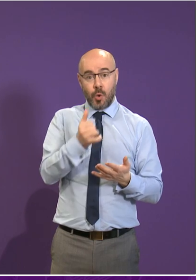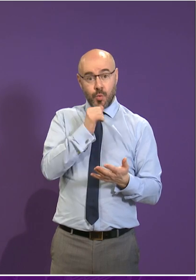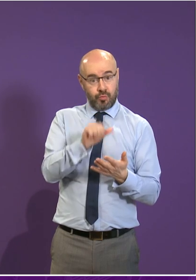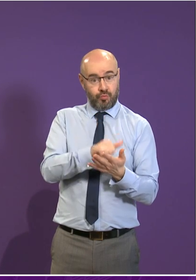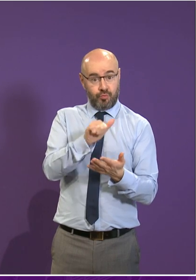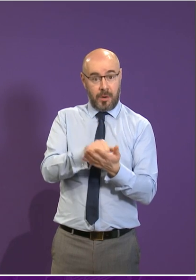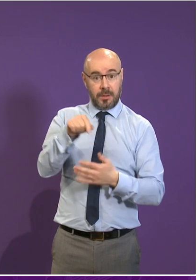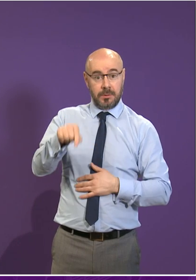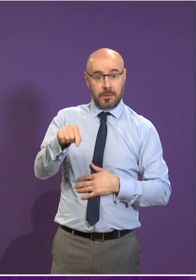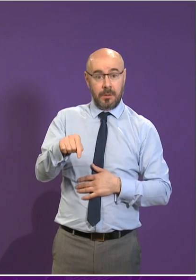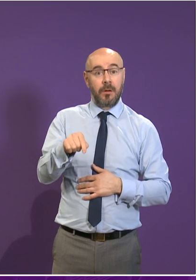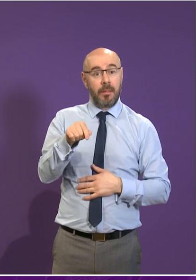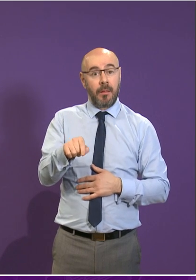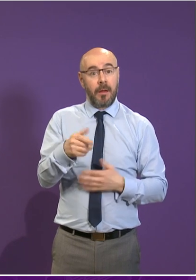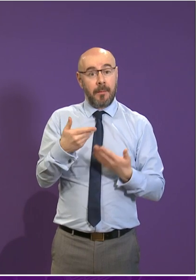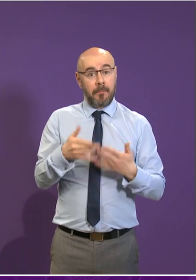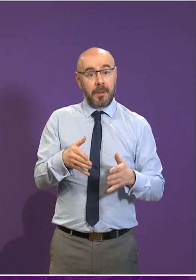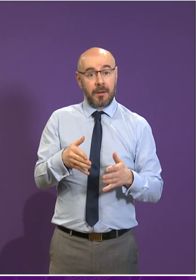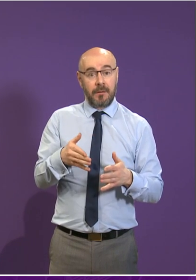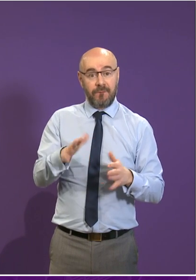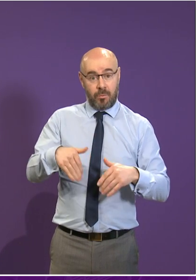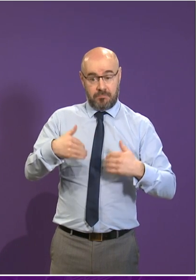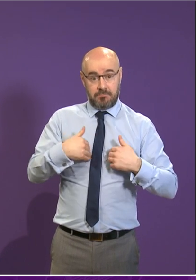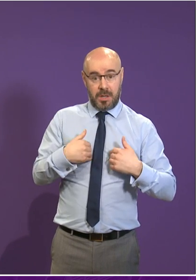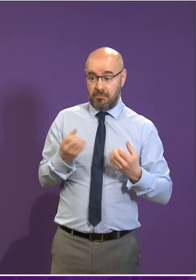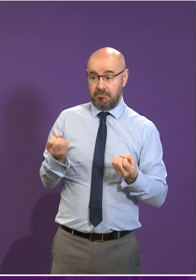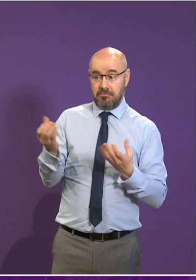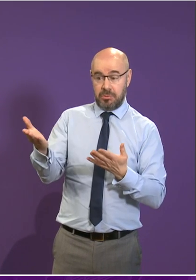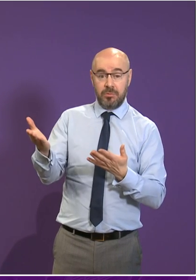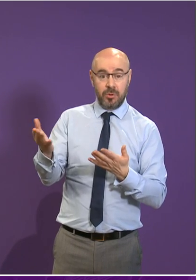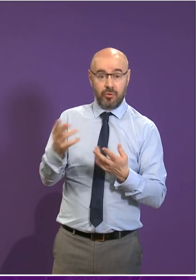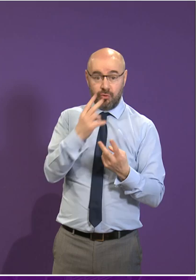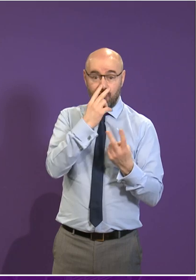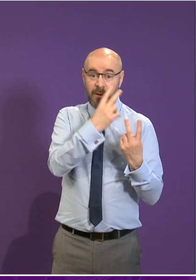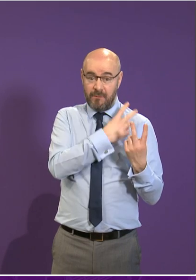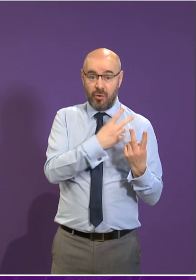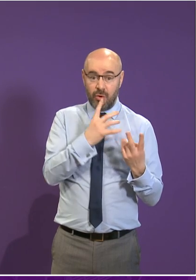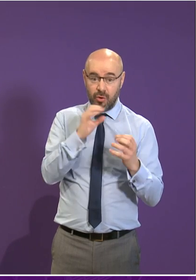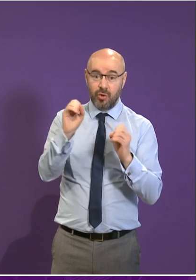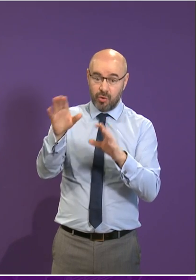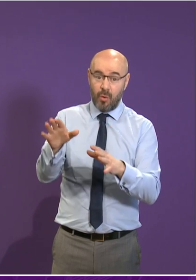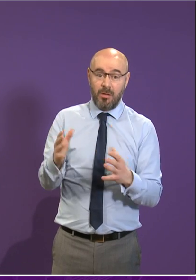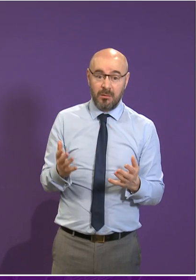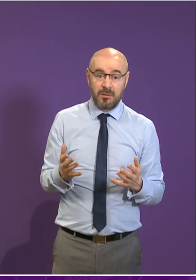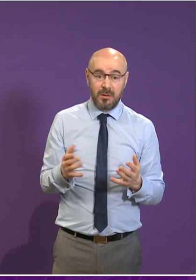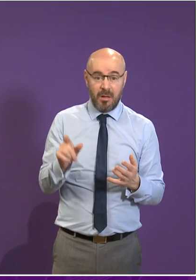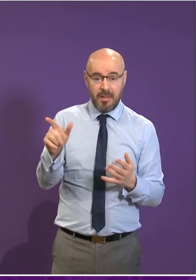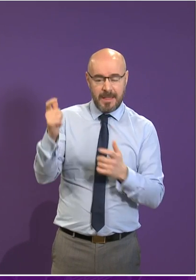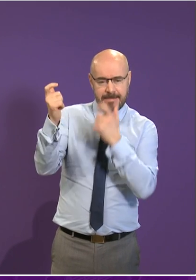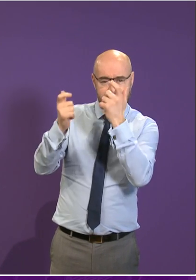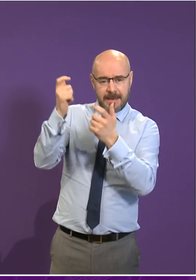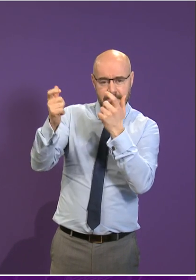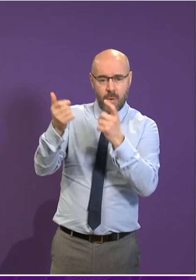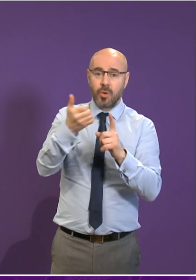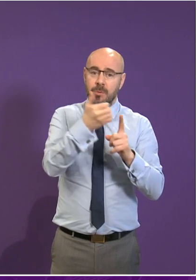had already been given from me to the review to when they were looking at the support for